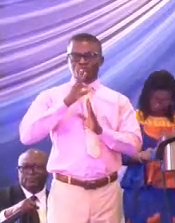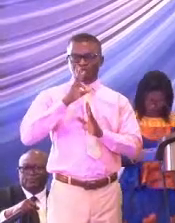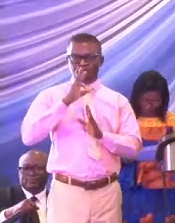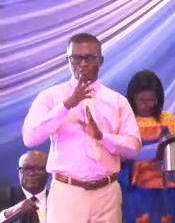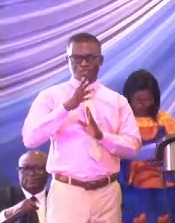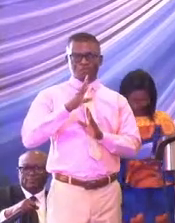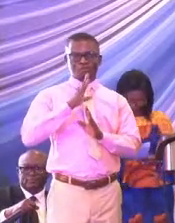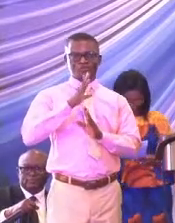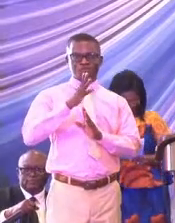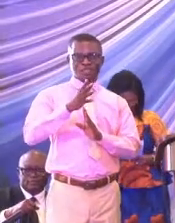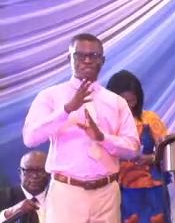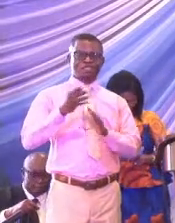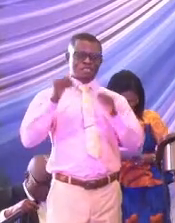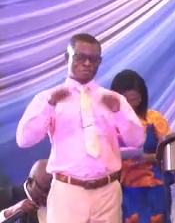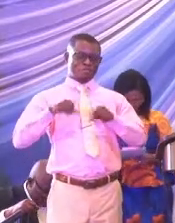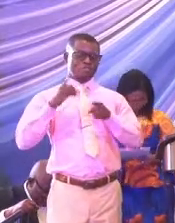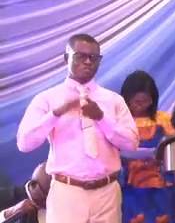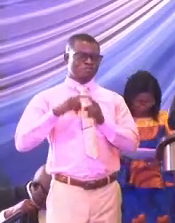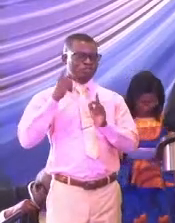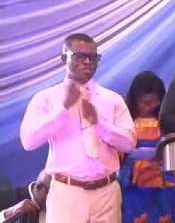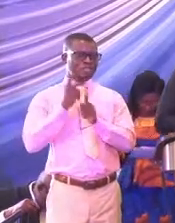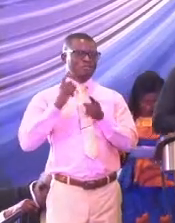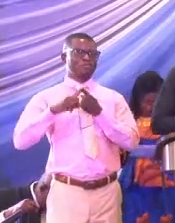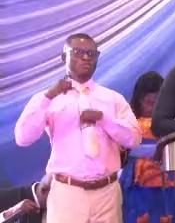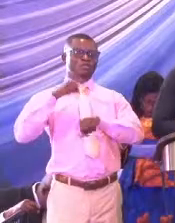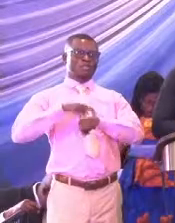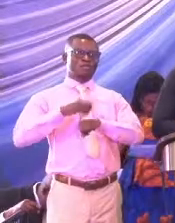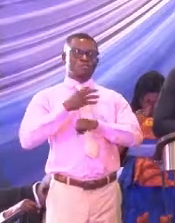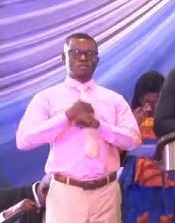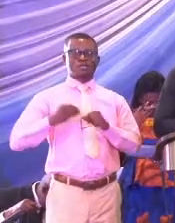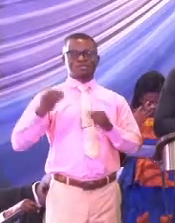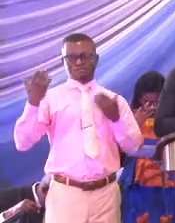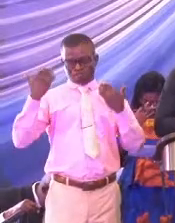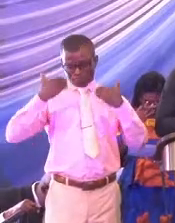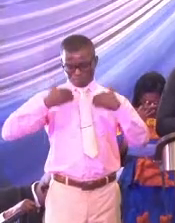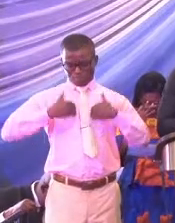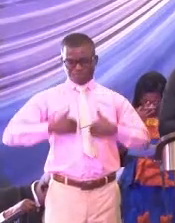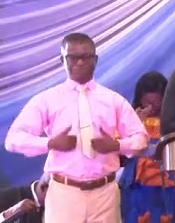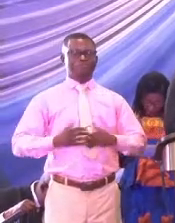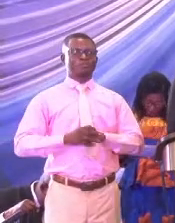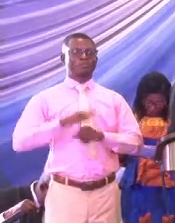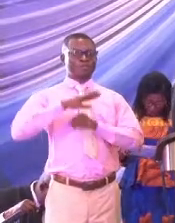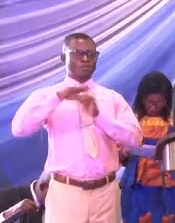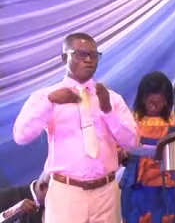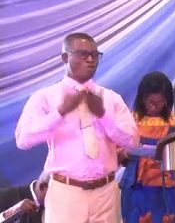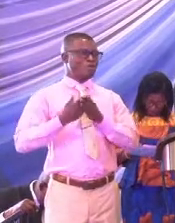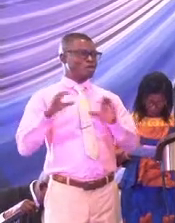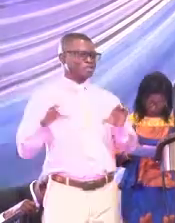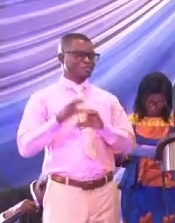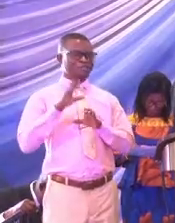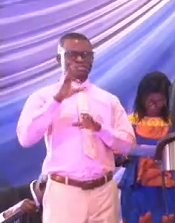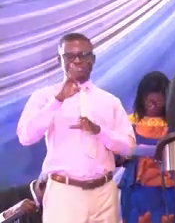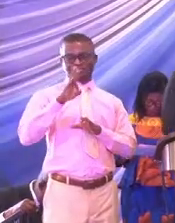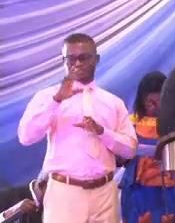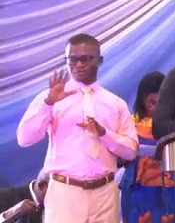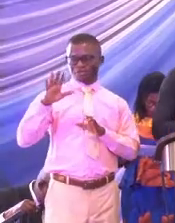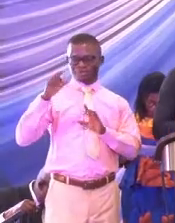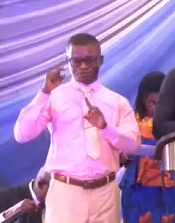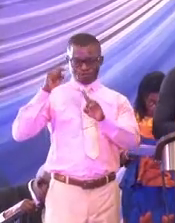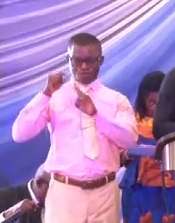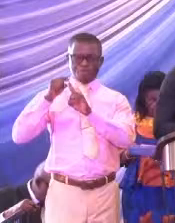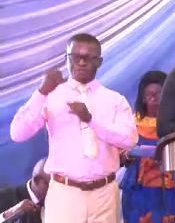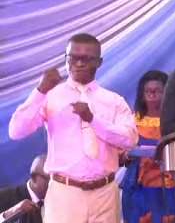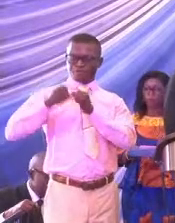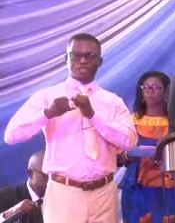confidence, ability to keep to time, and appearance. So all that had 75 points. The